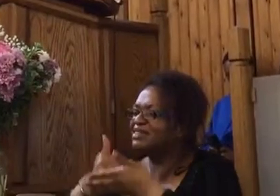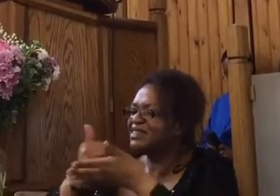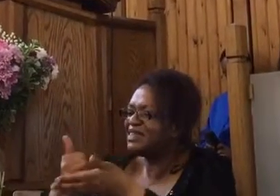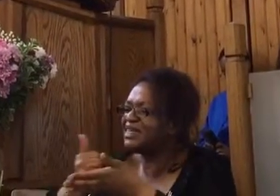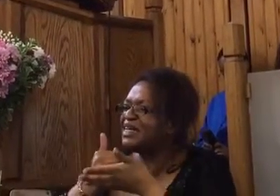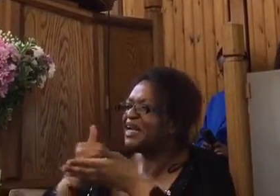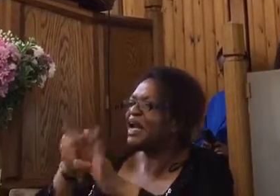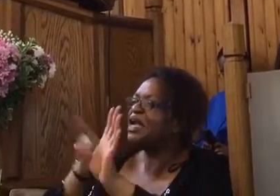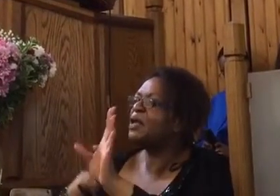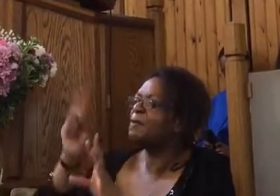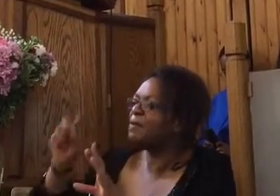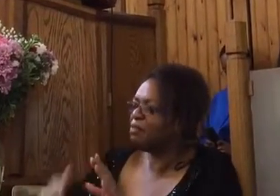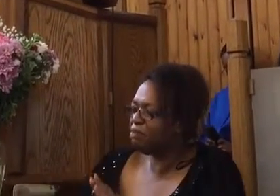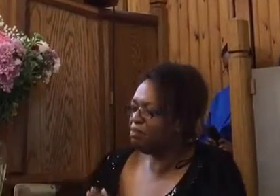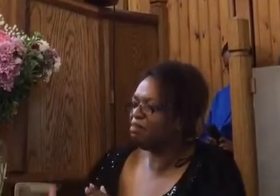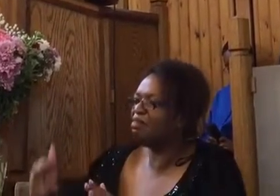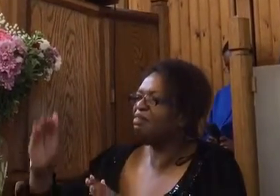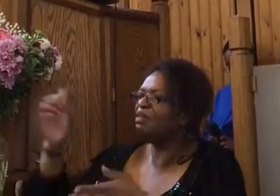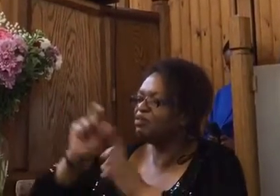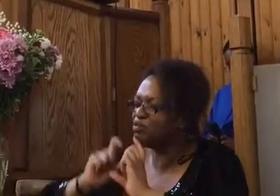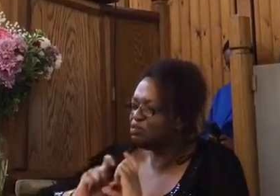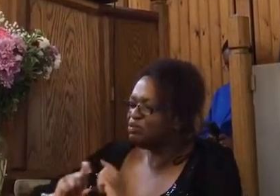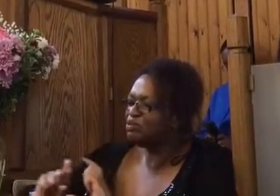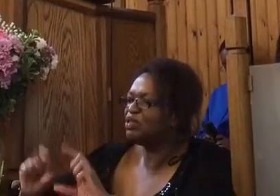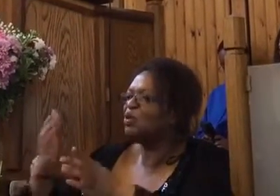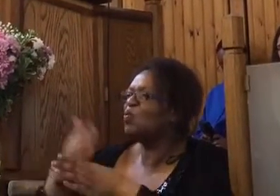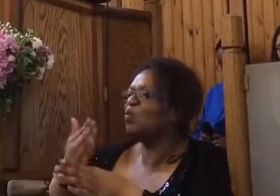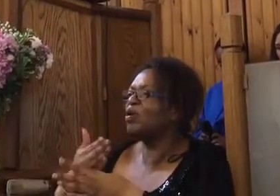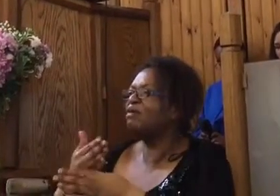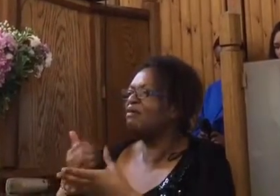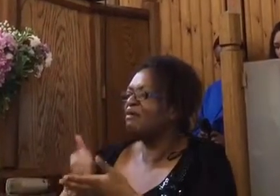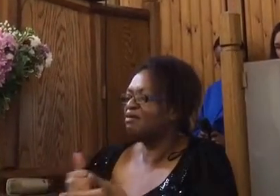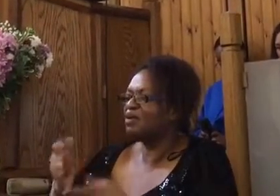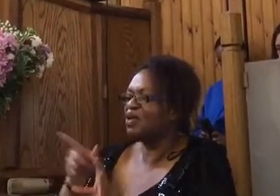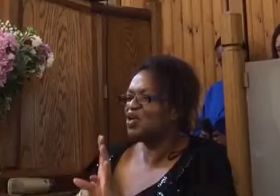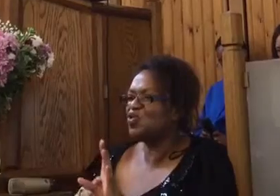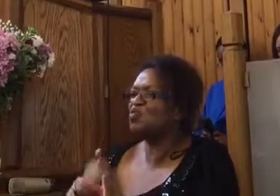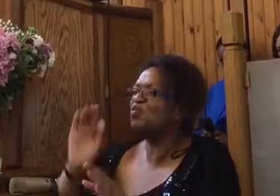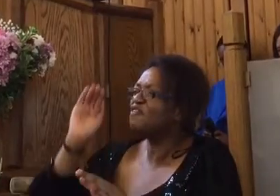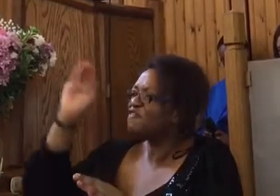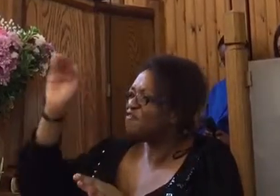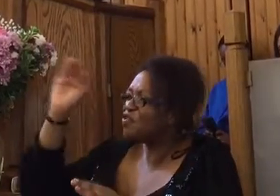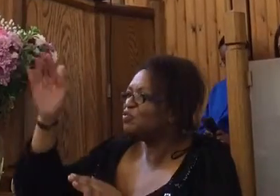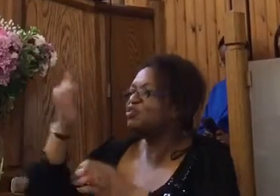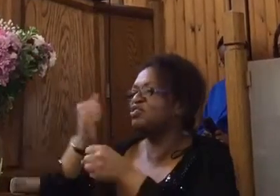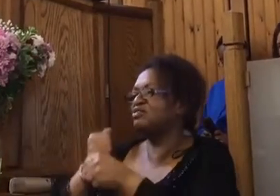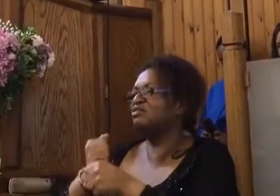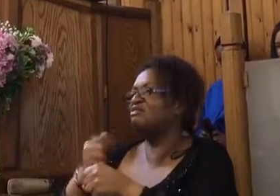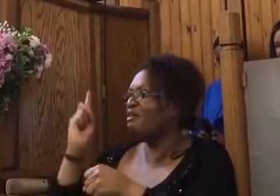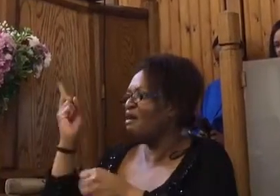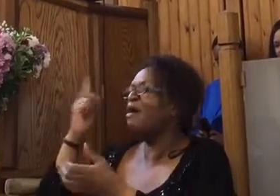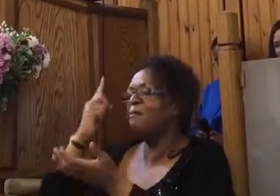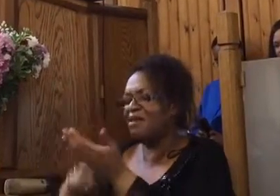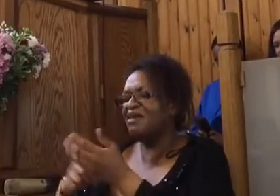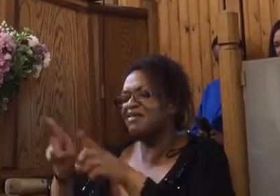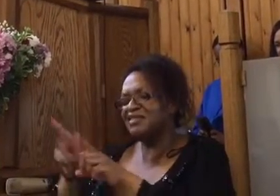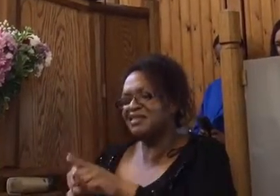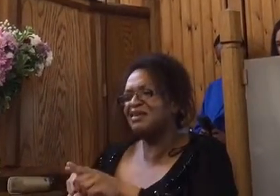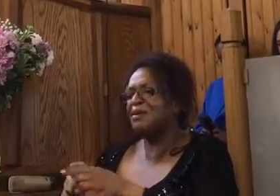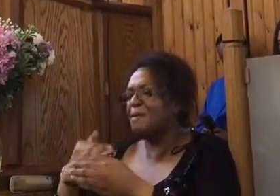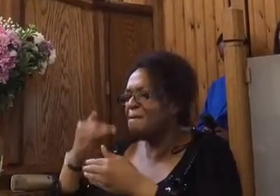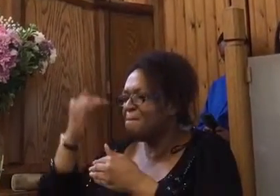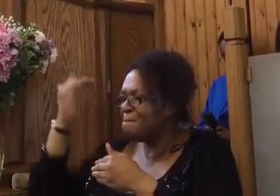us to actually start doing the work. Someone said before that the youth are the future of the church. I believe we are more than the future